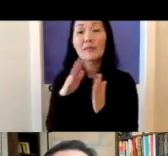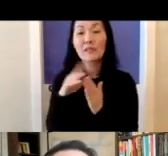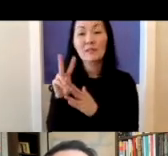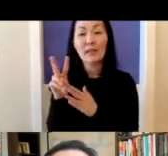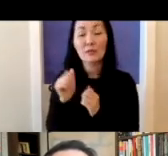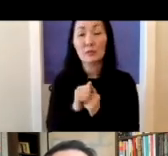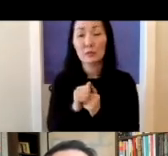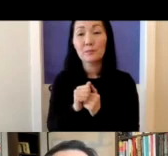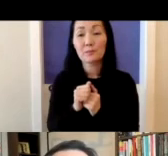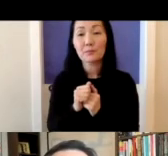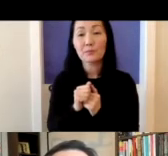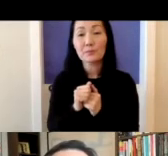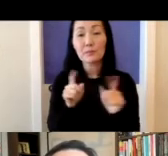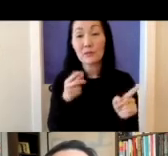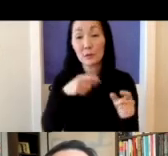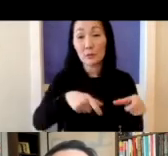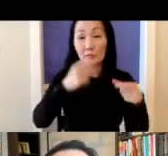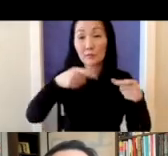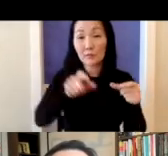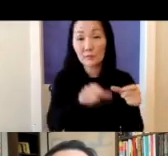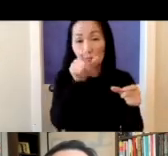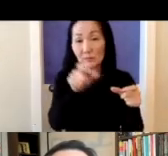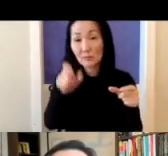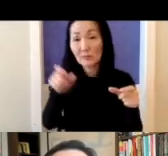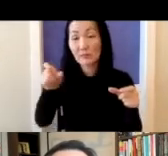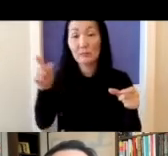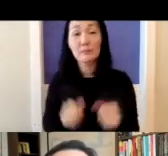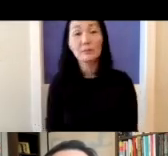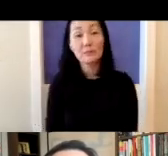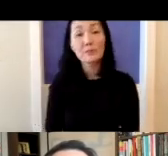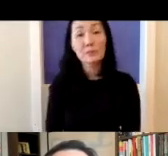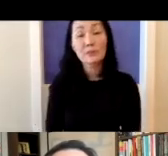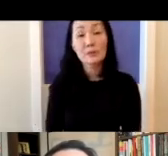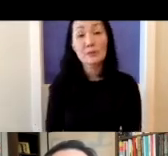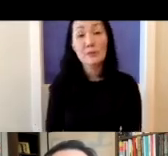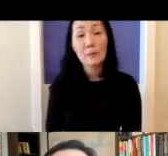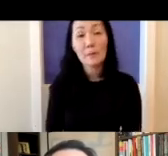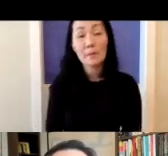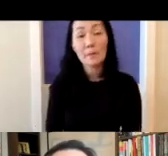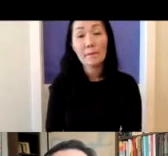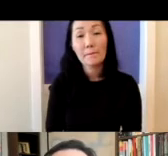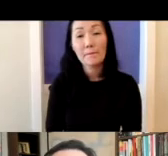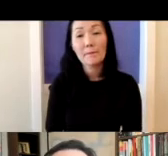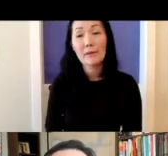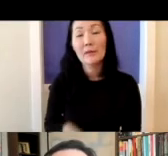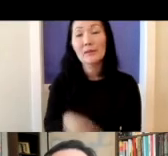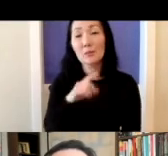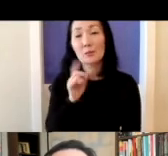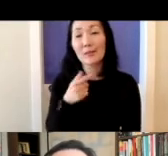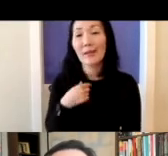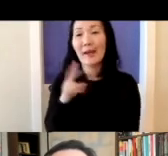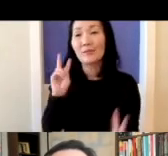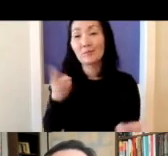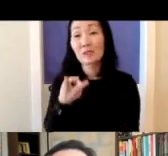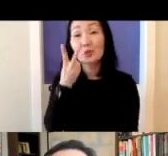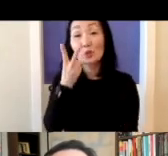seeing incomes, we see that we're a city of two, it's a tale of two cities, that there is a